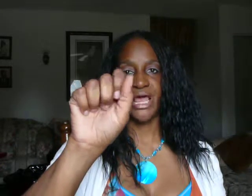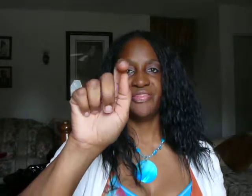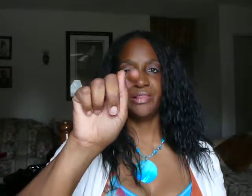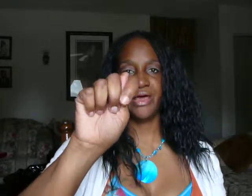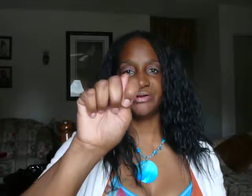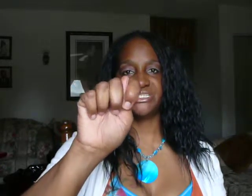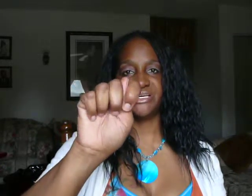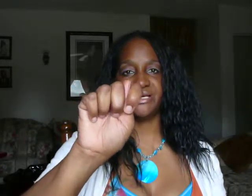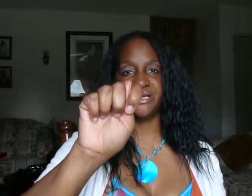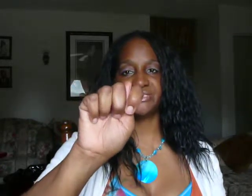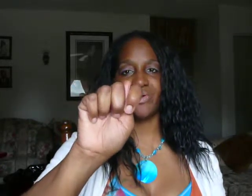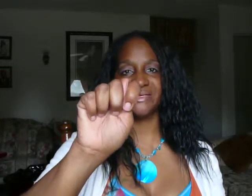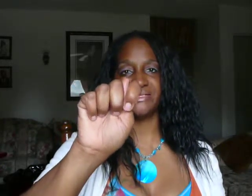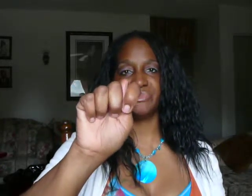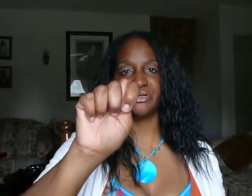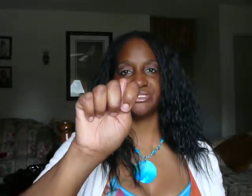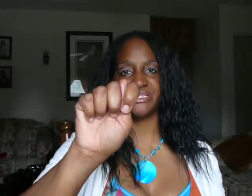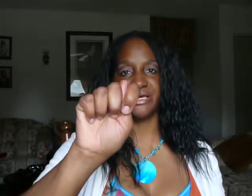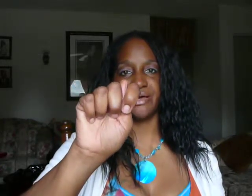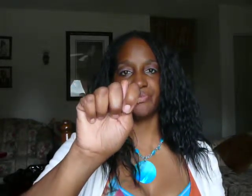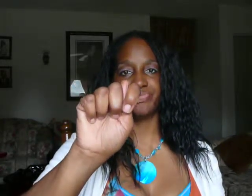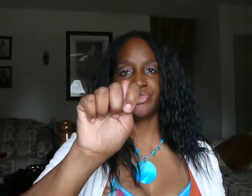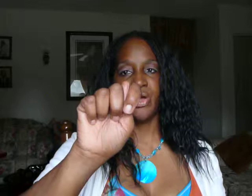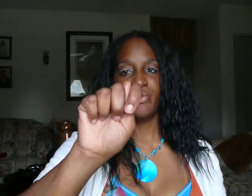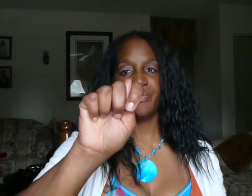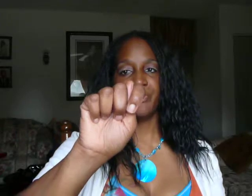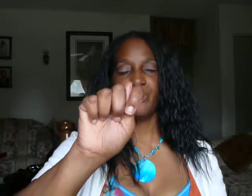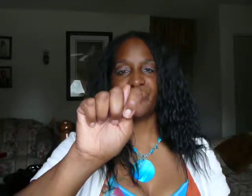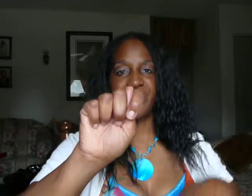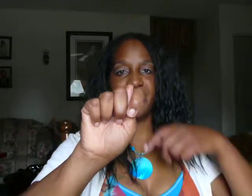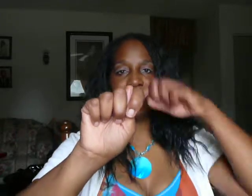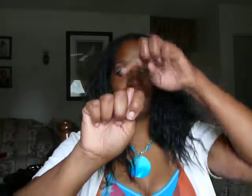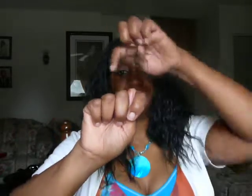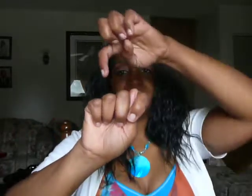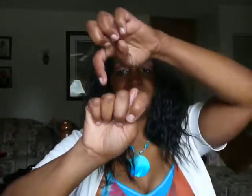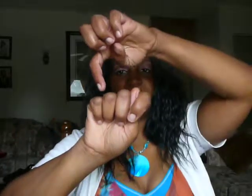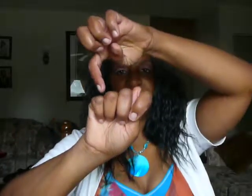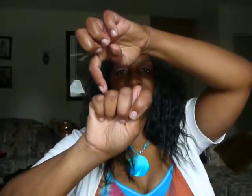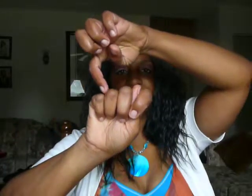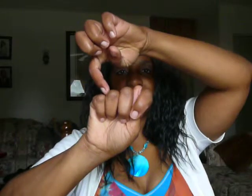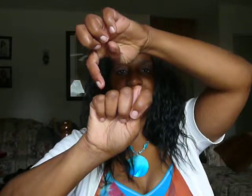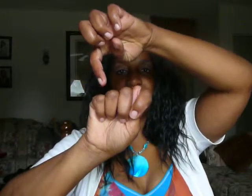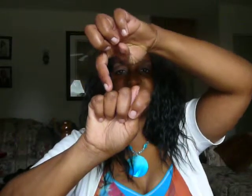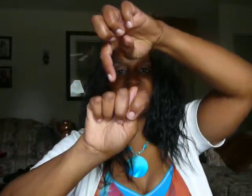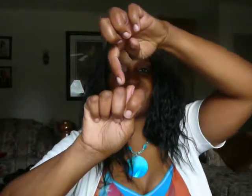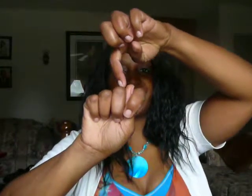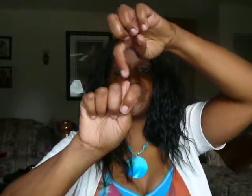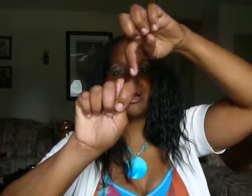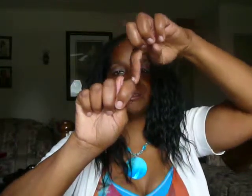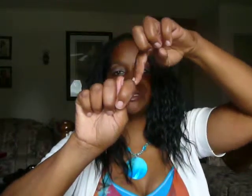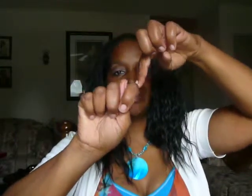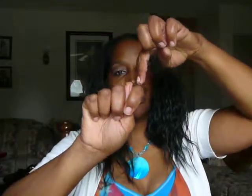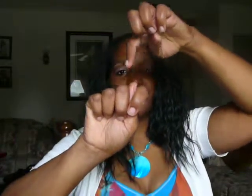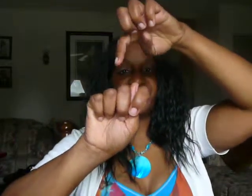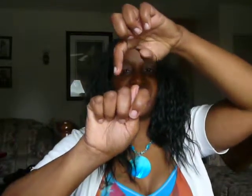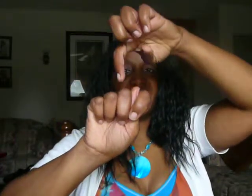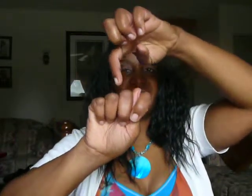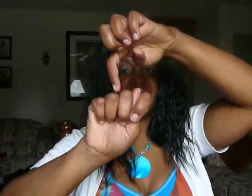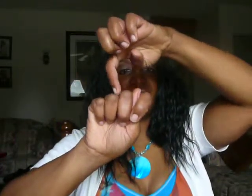The letter T is quite similar to the M. Remember with the M, it went through here and we had 3 humps. With the N, it went